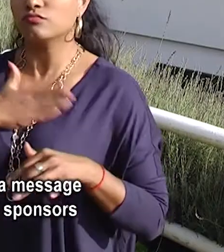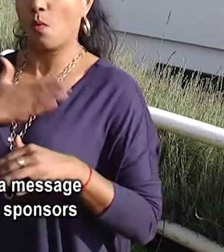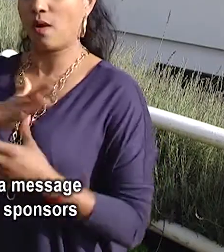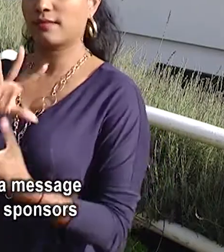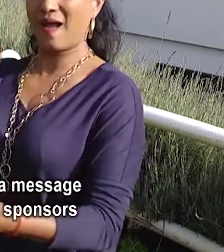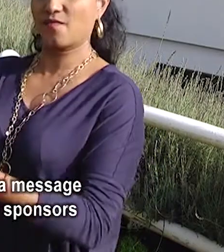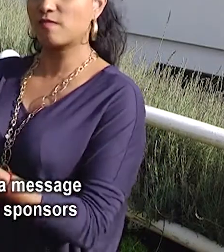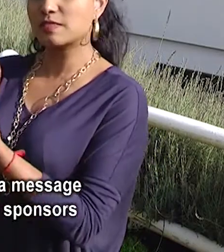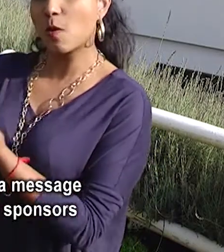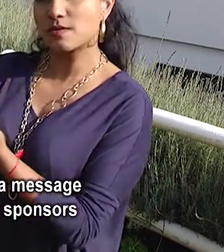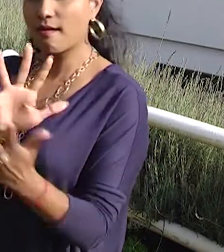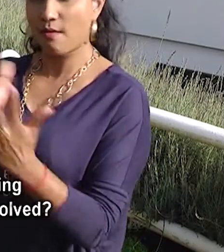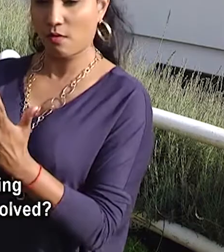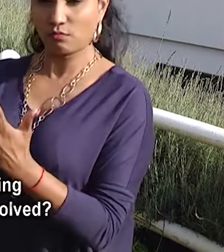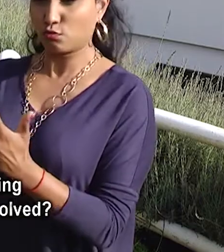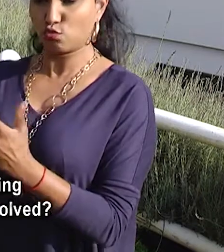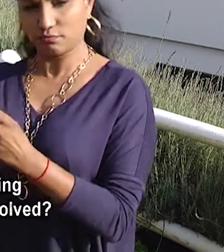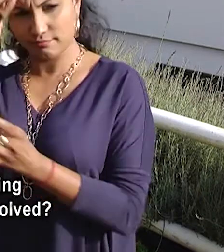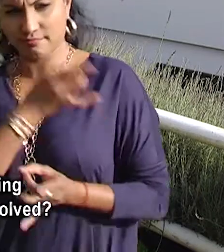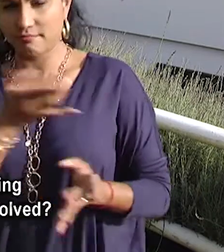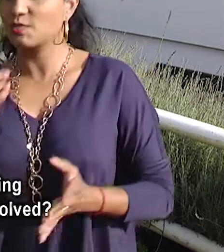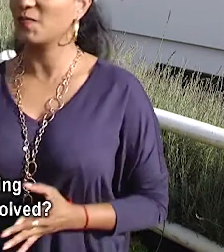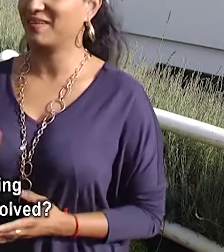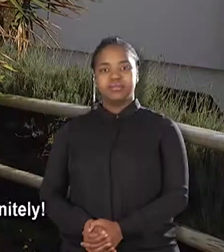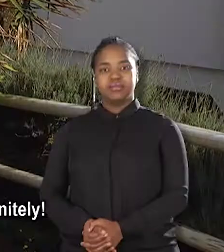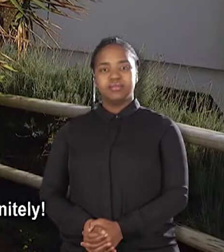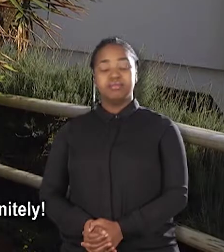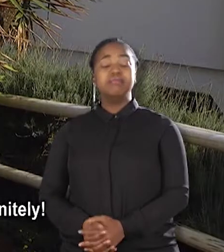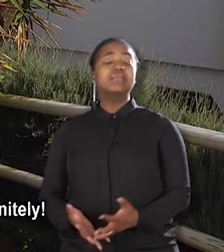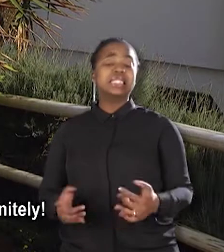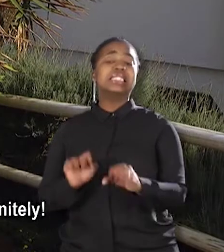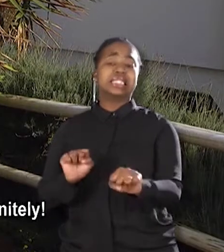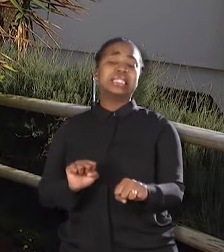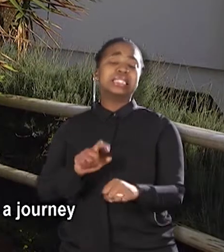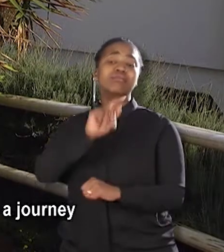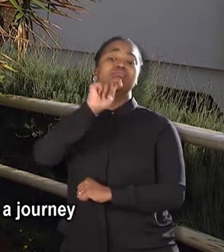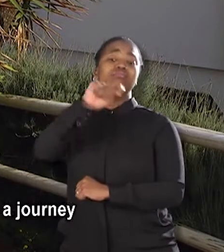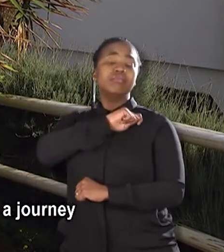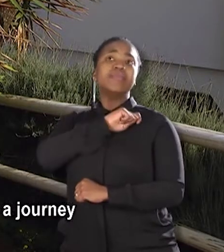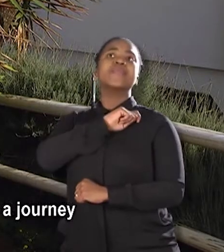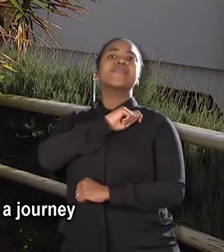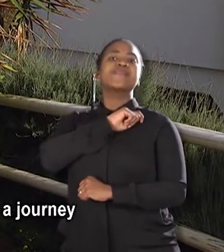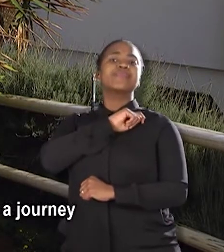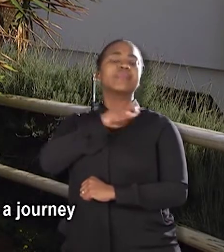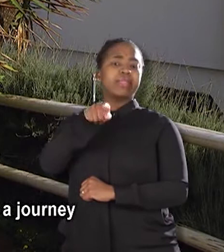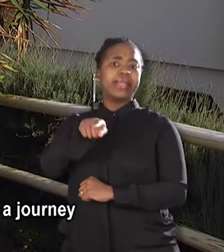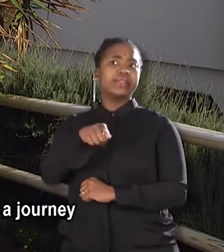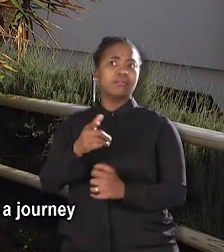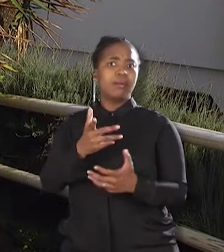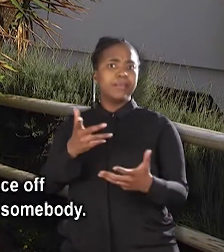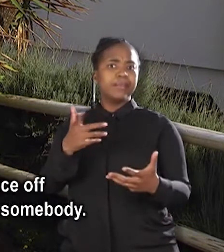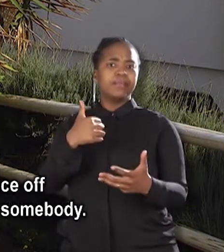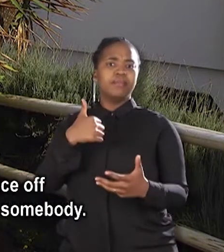Do you have a message for potential sponsors wanting to get involved? Yes, definitely. I think this is more than